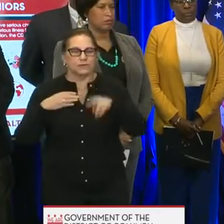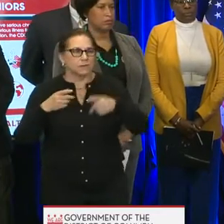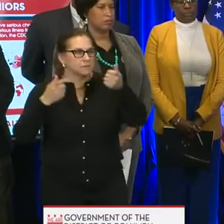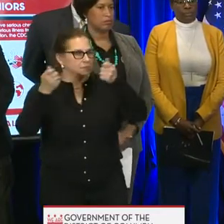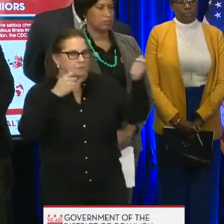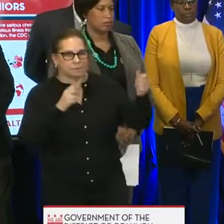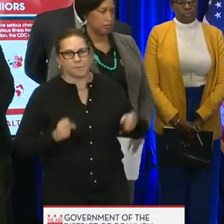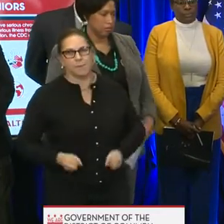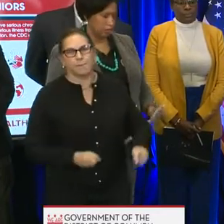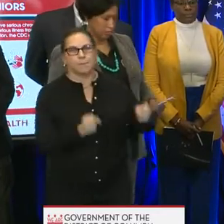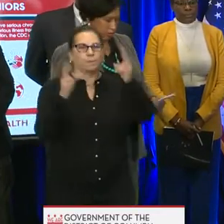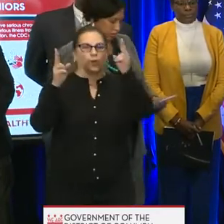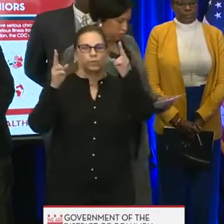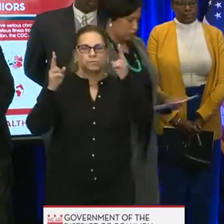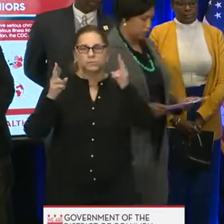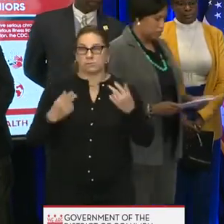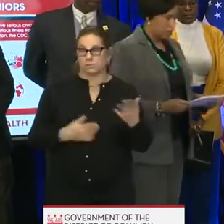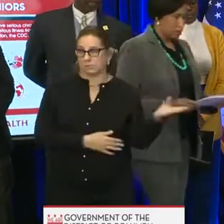day.